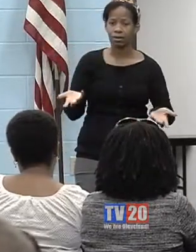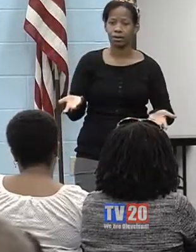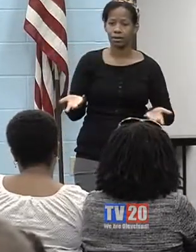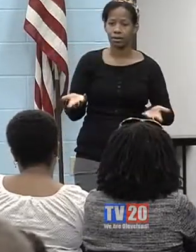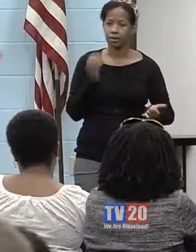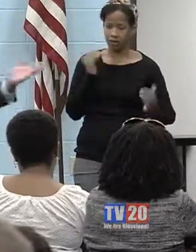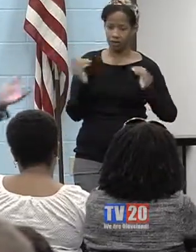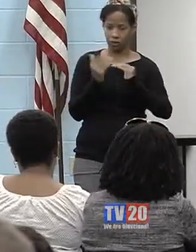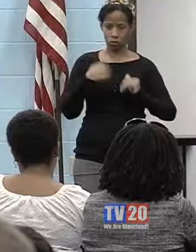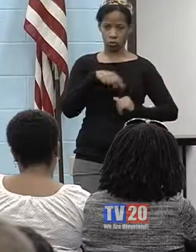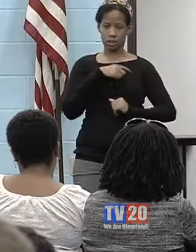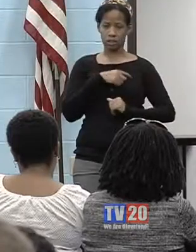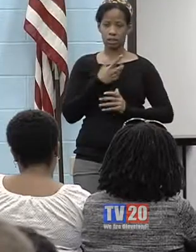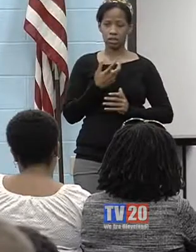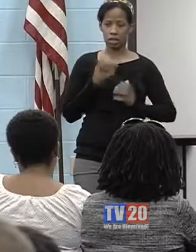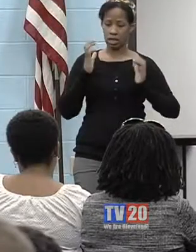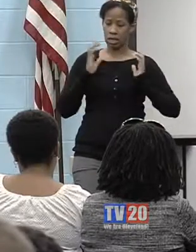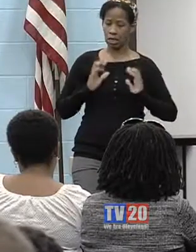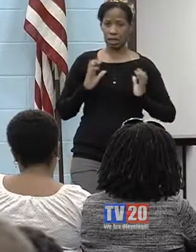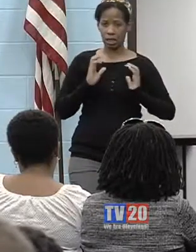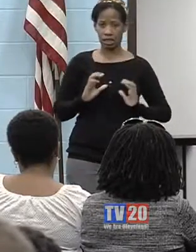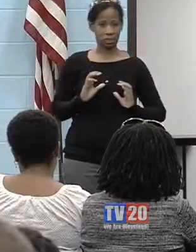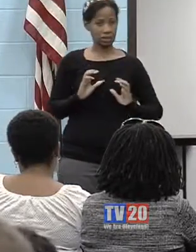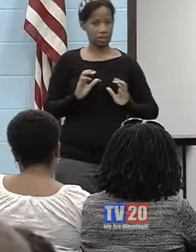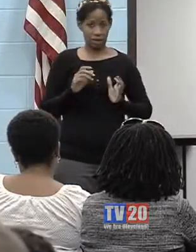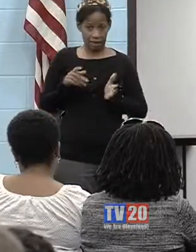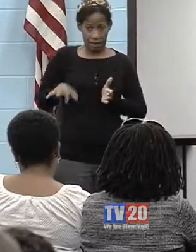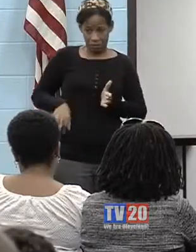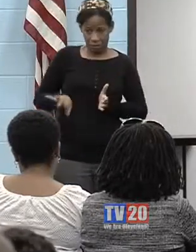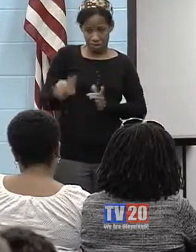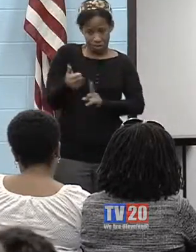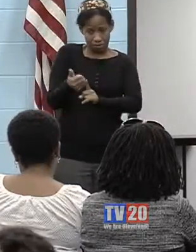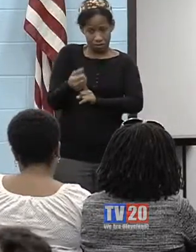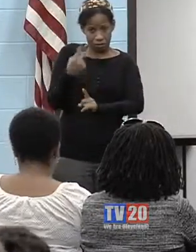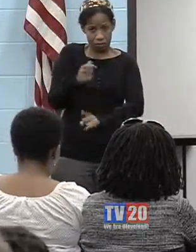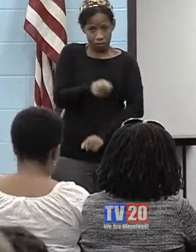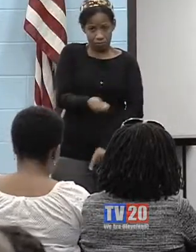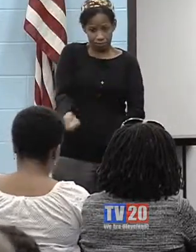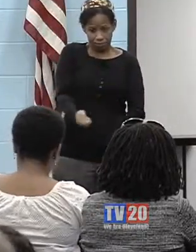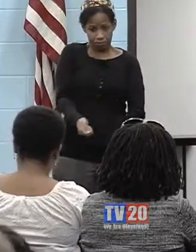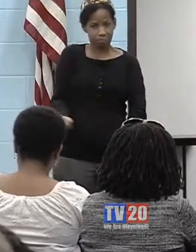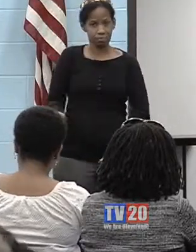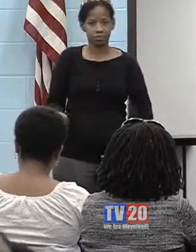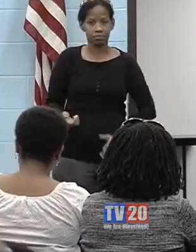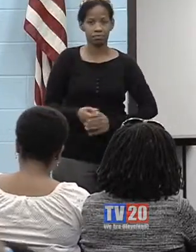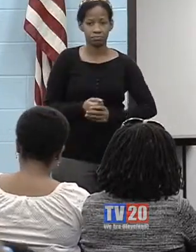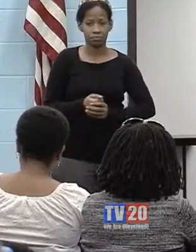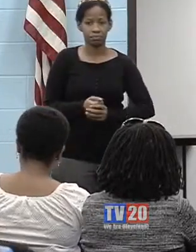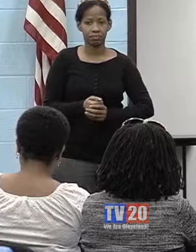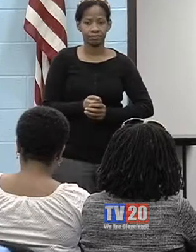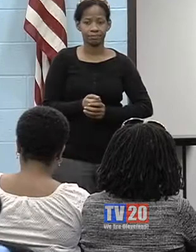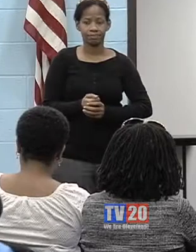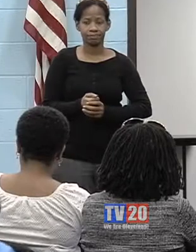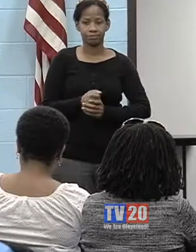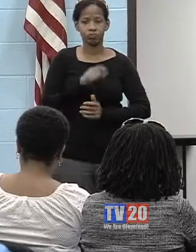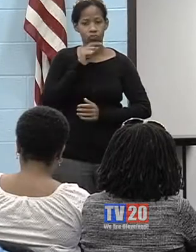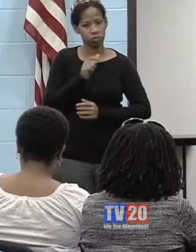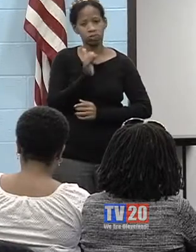And clients, visually impaired folk or not clients, you've been putting up with this for decades and is